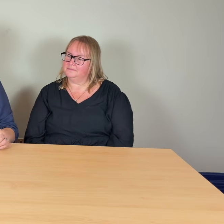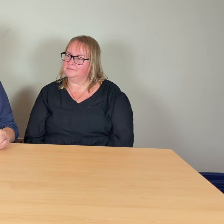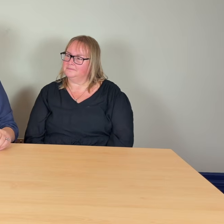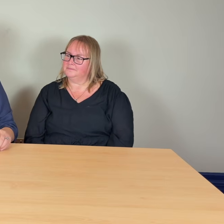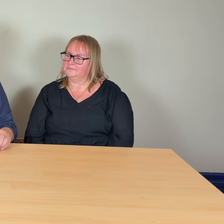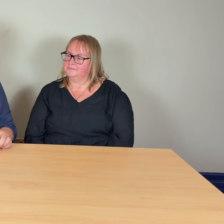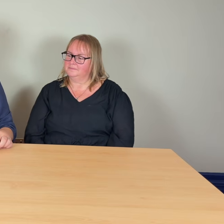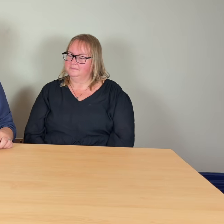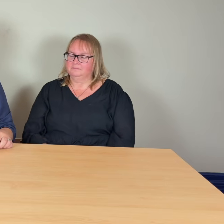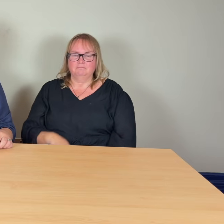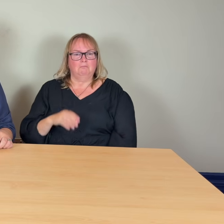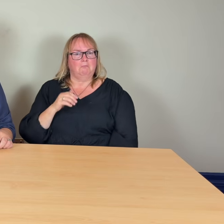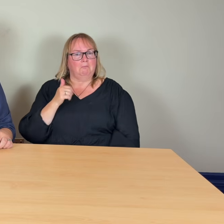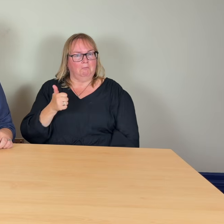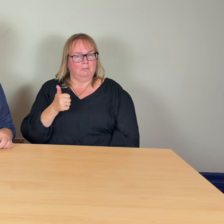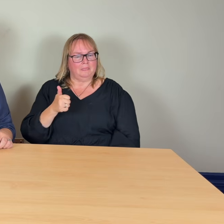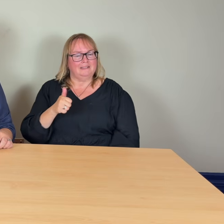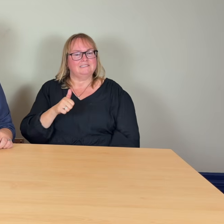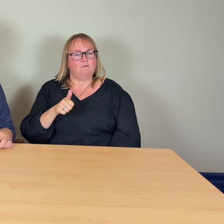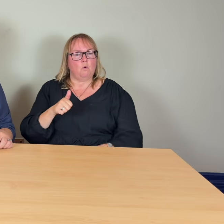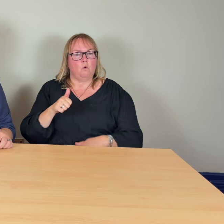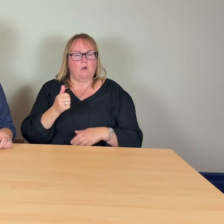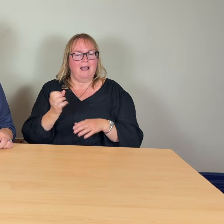Which makes the base of your lantern.